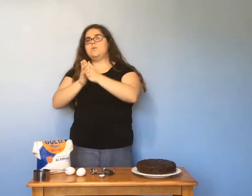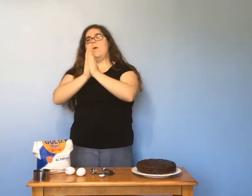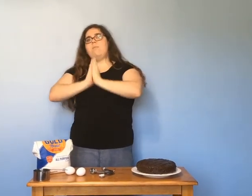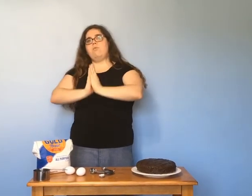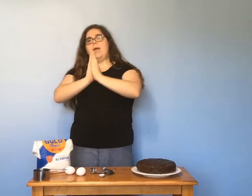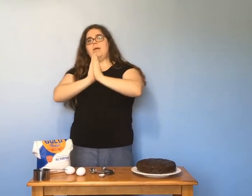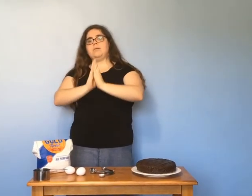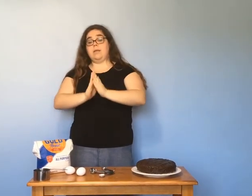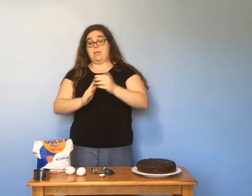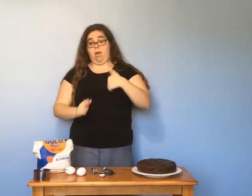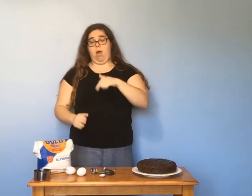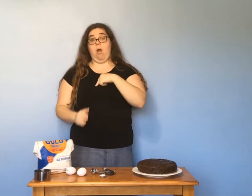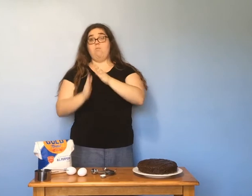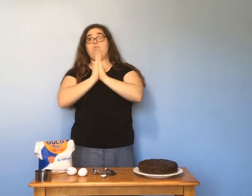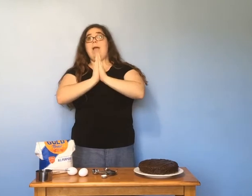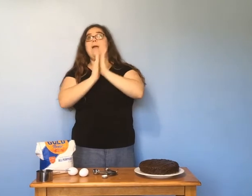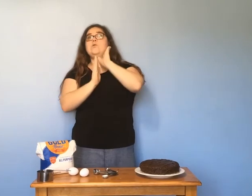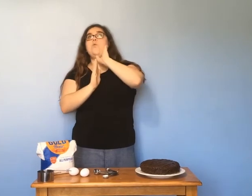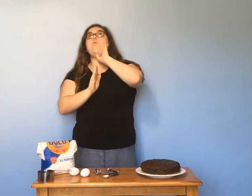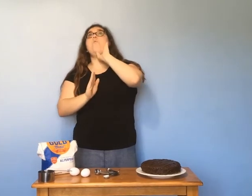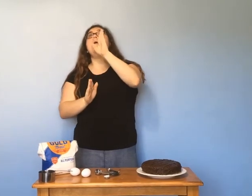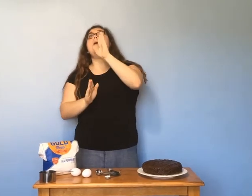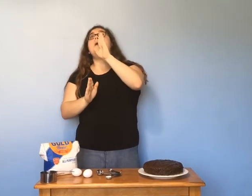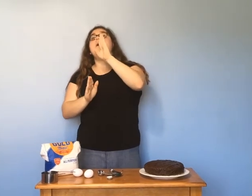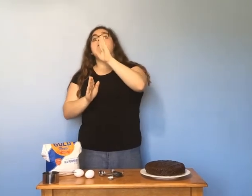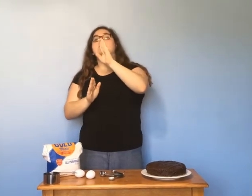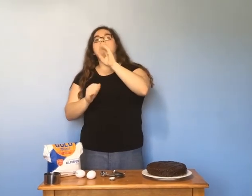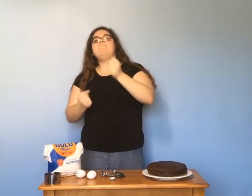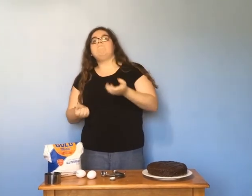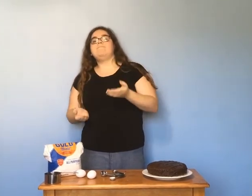prayers are rising to God and that He's listening to us.